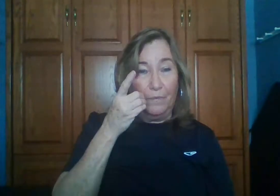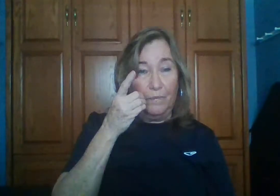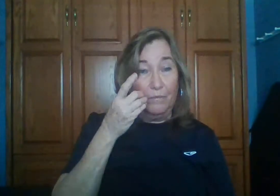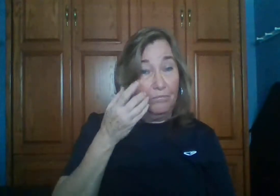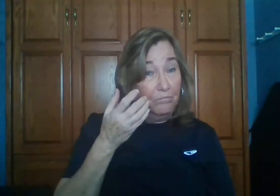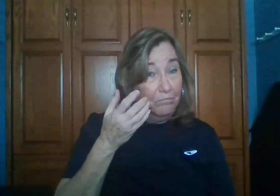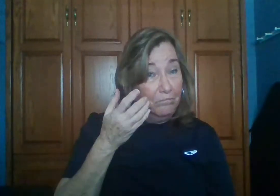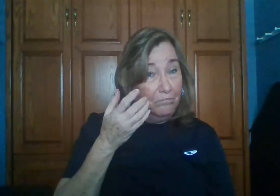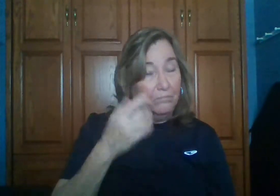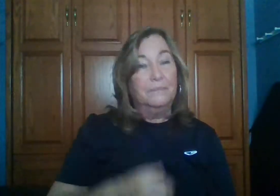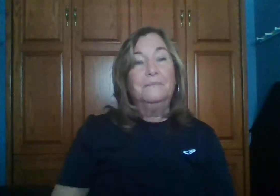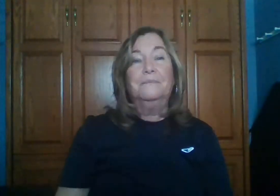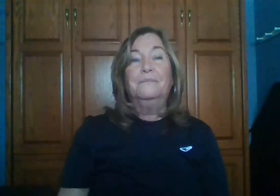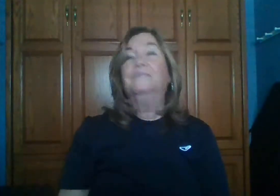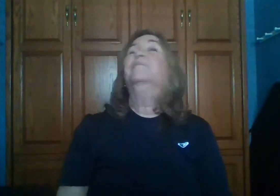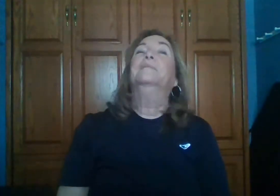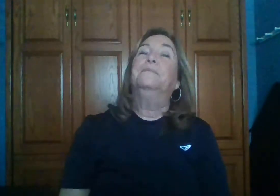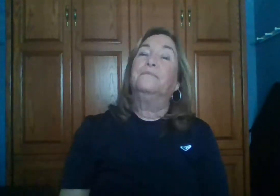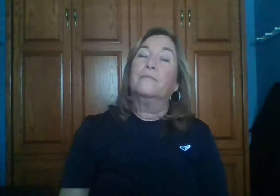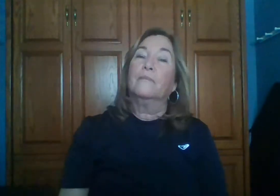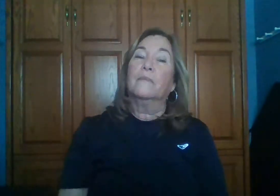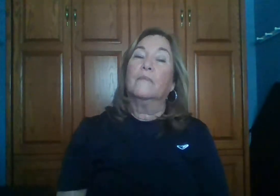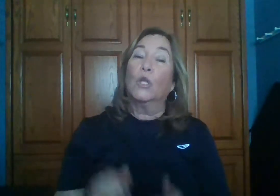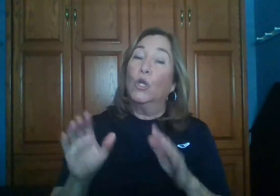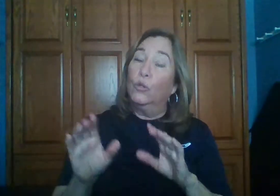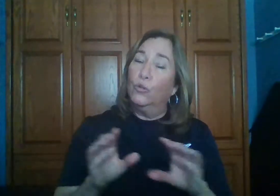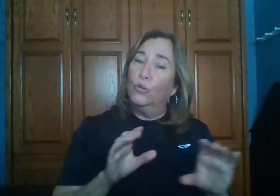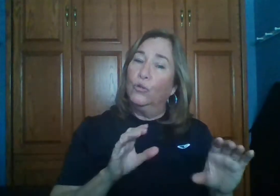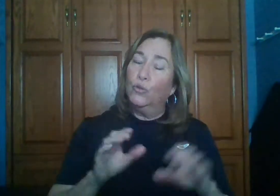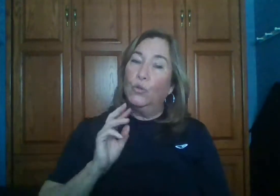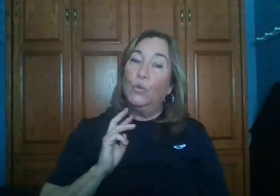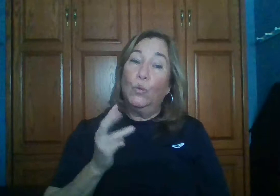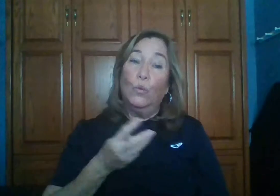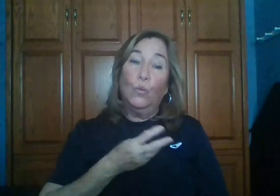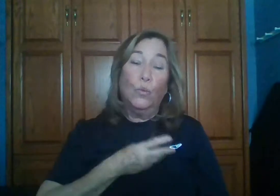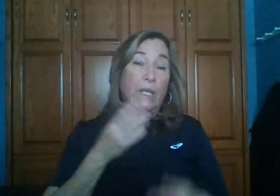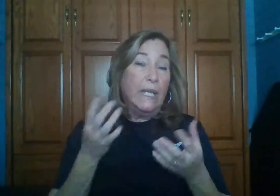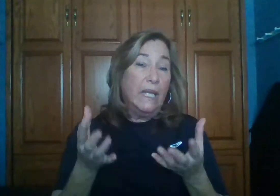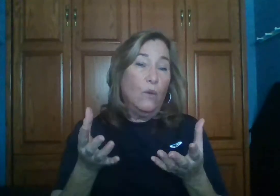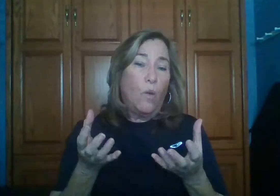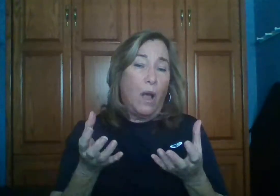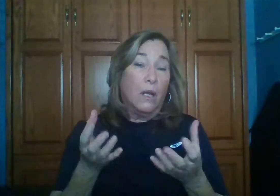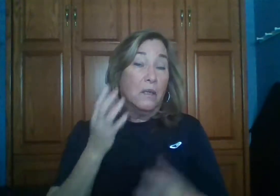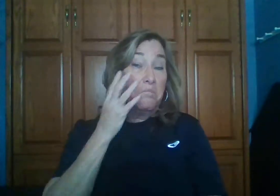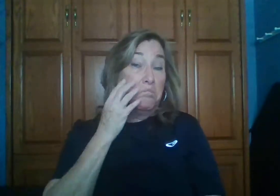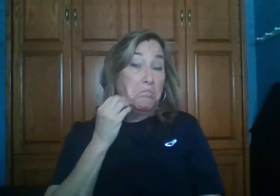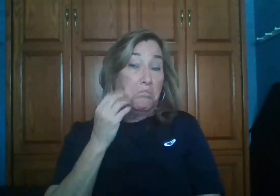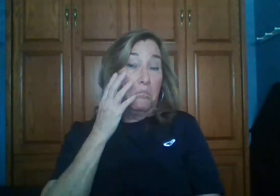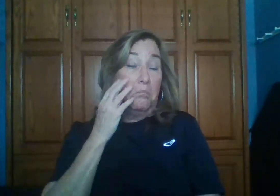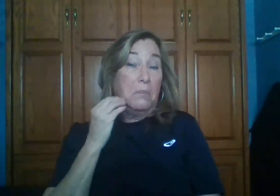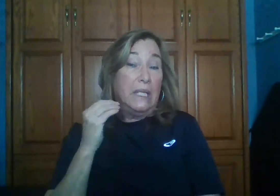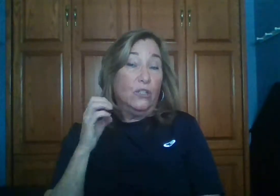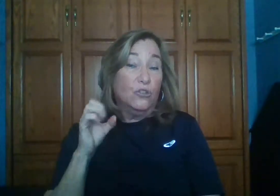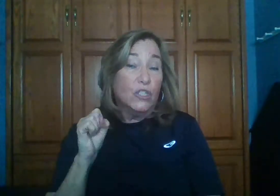Again, do we want peaches or